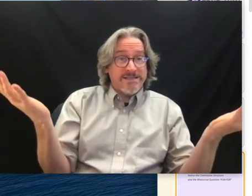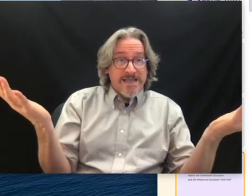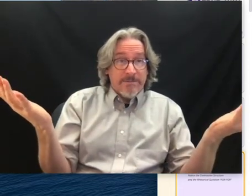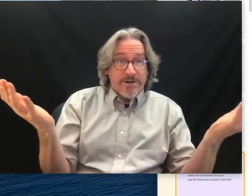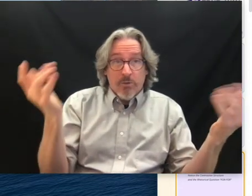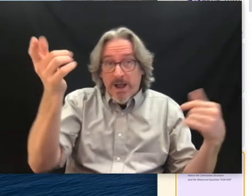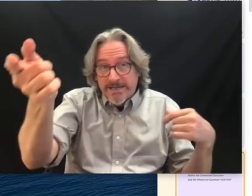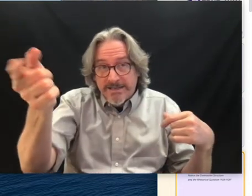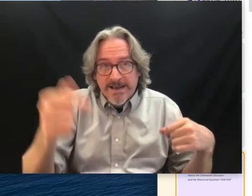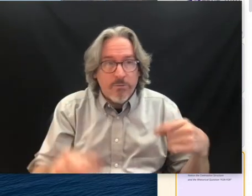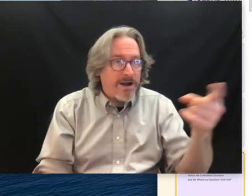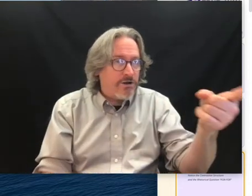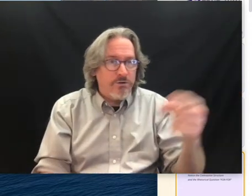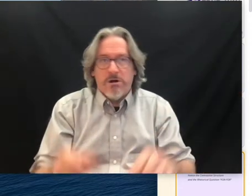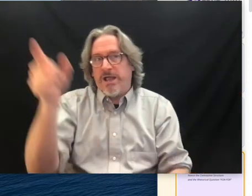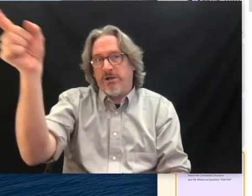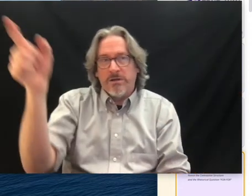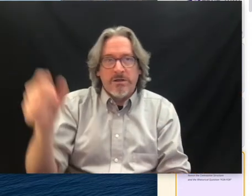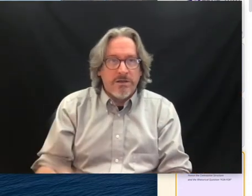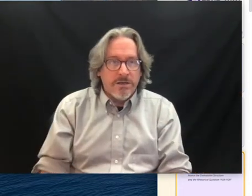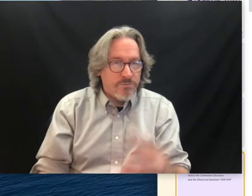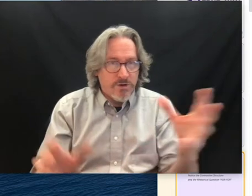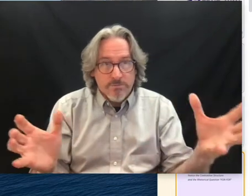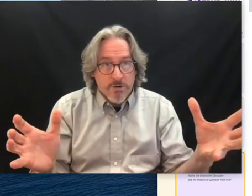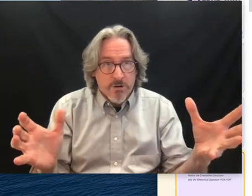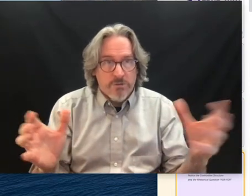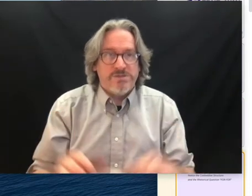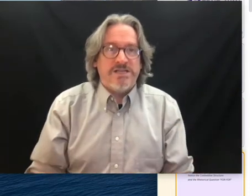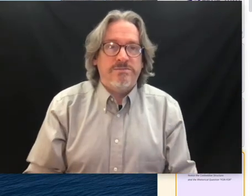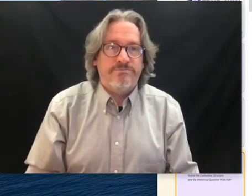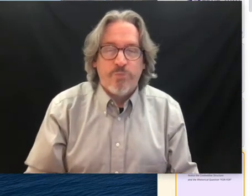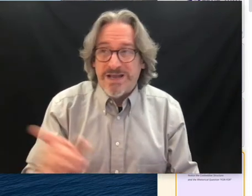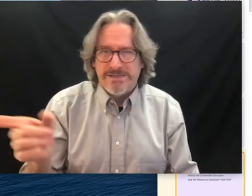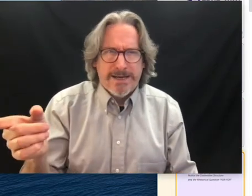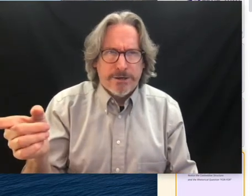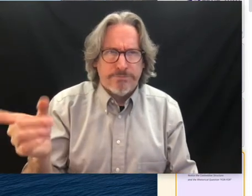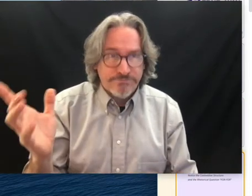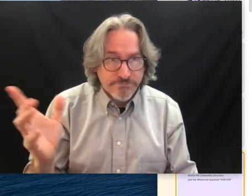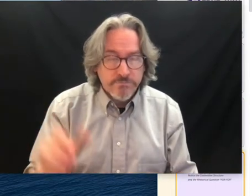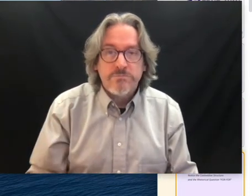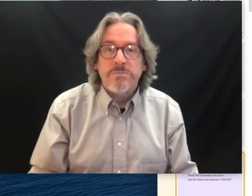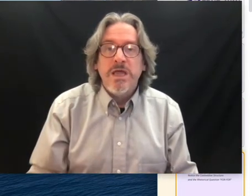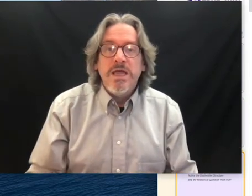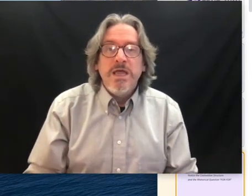is this happening? Why did that? Why are you crying? All those things. Why is that here?